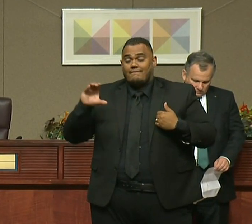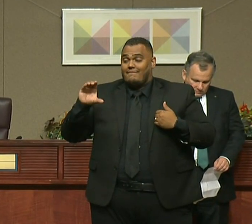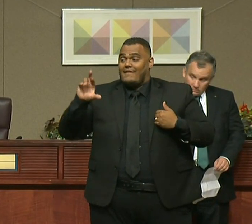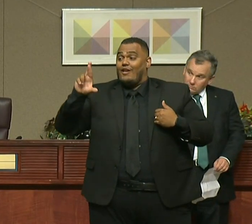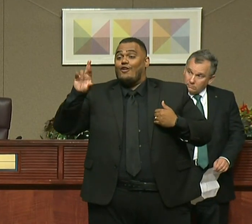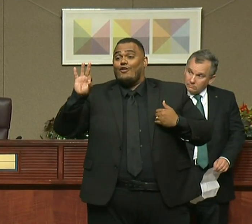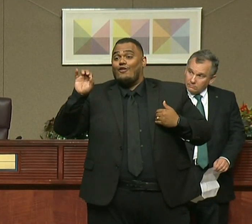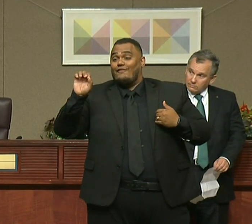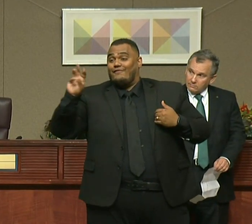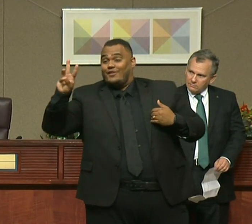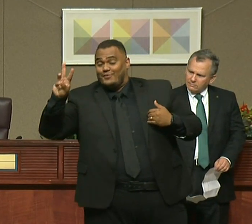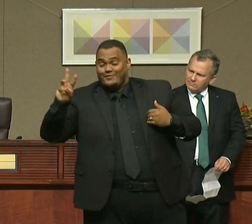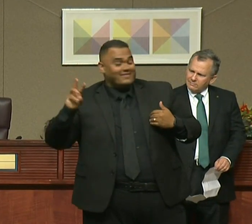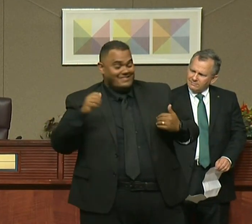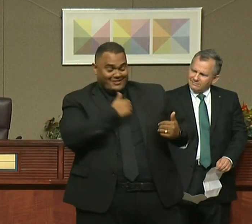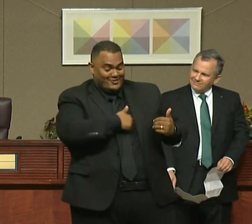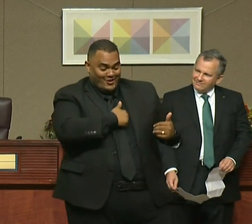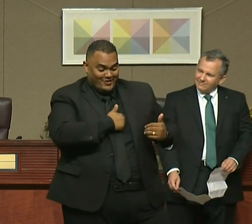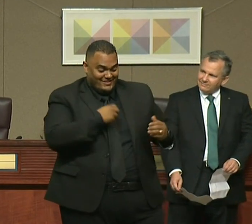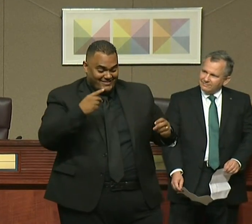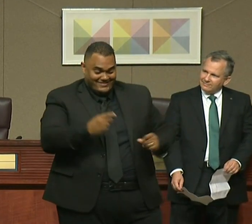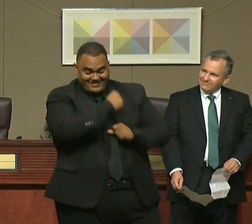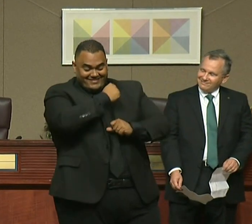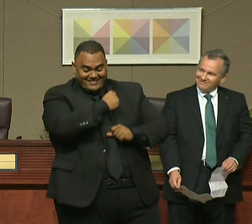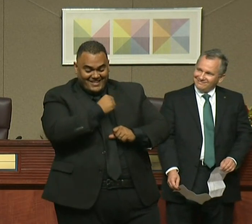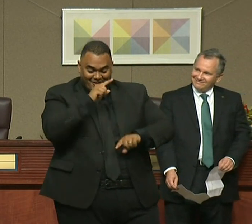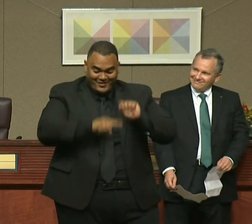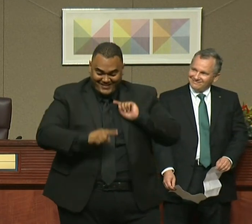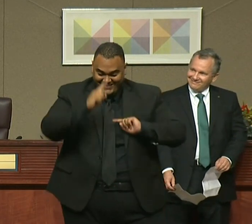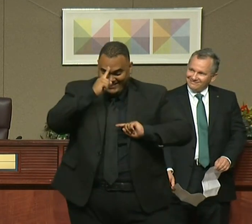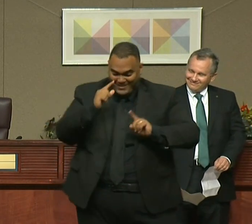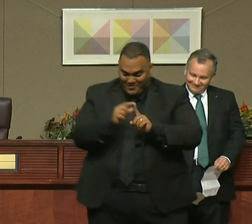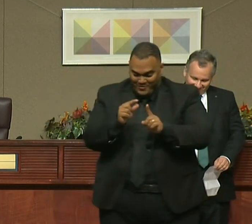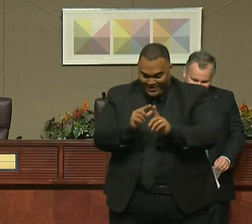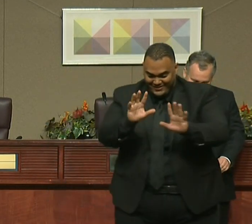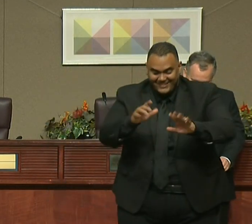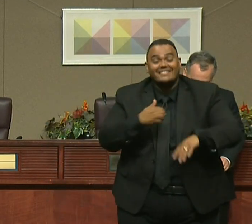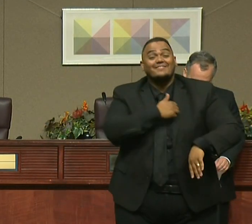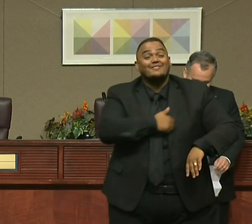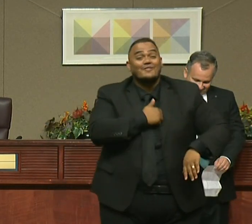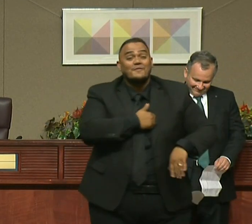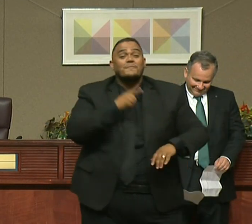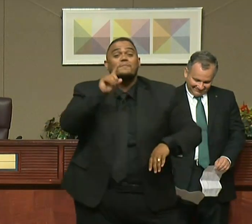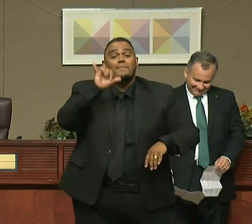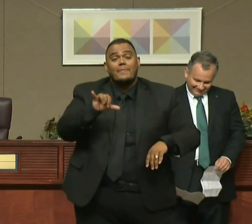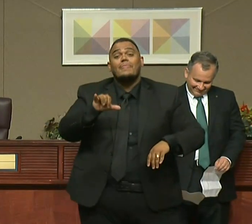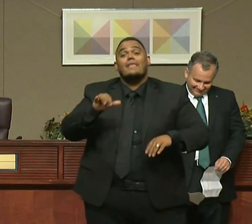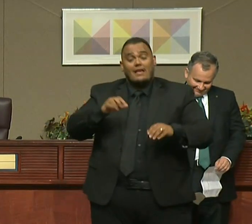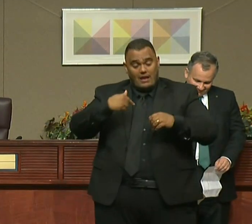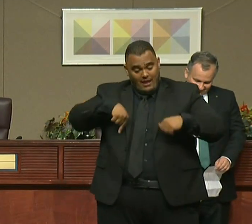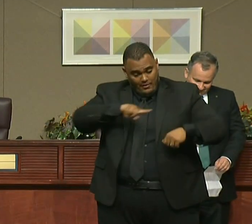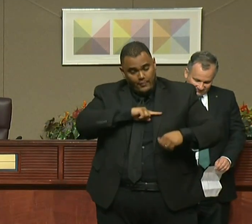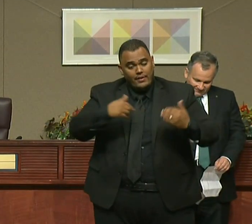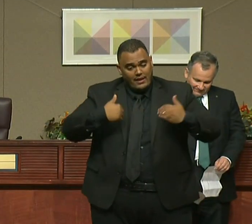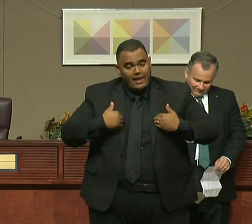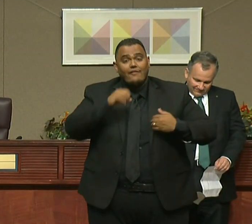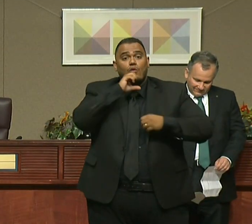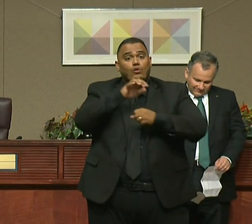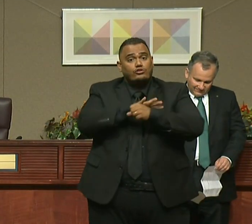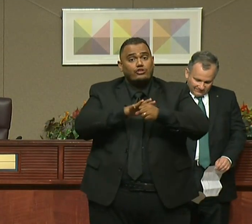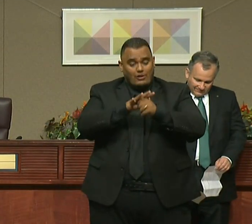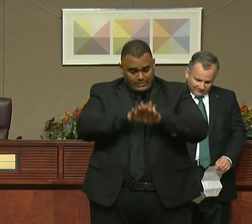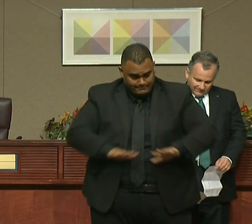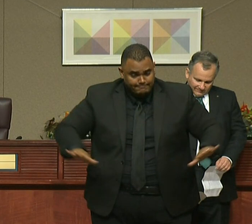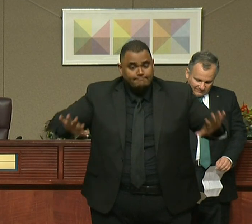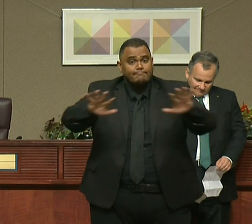Curfew. Couldn't draw that. In addition to the countywide 10 p.m. curfew in